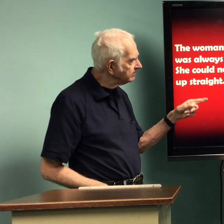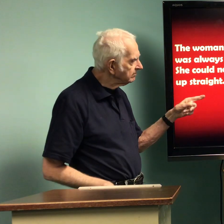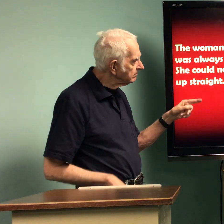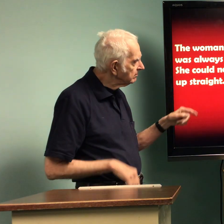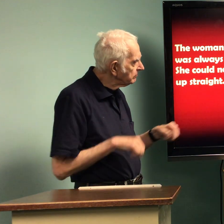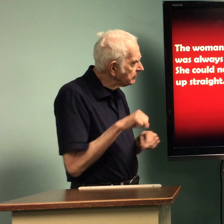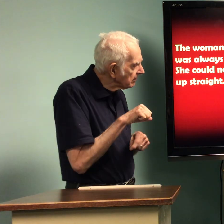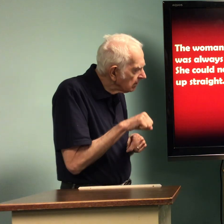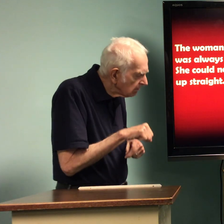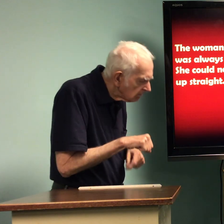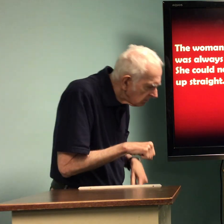She couldn't.